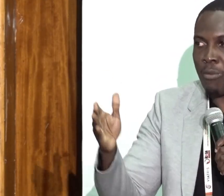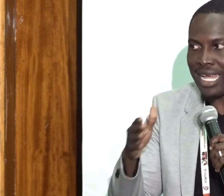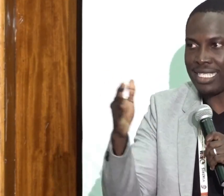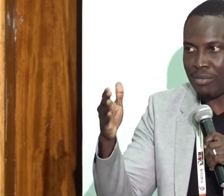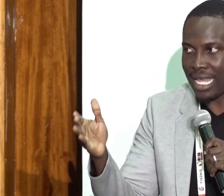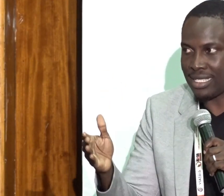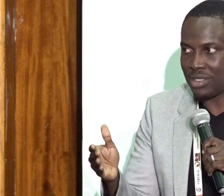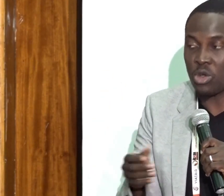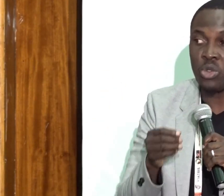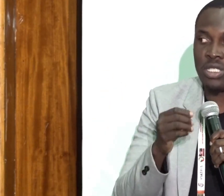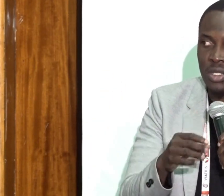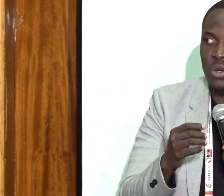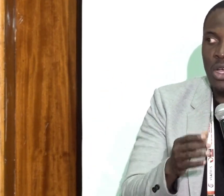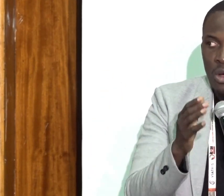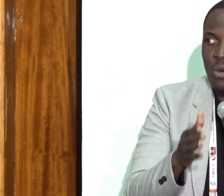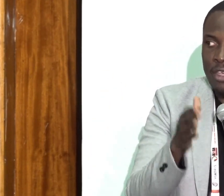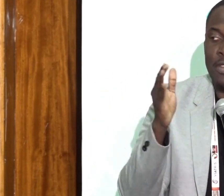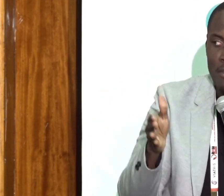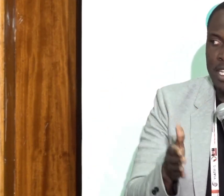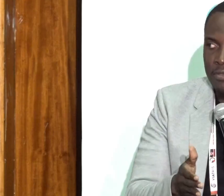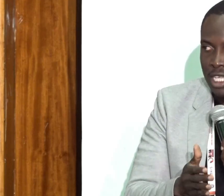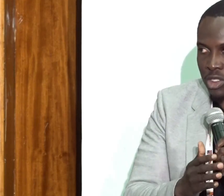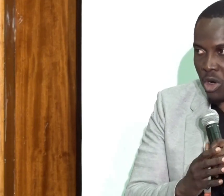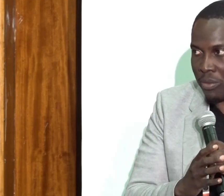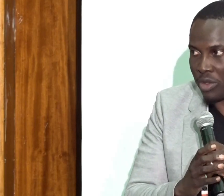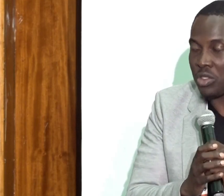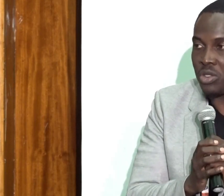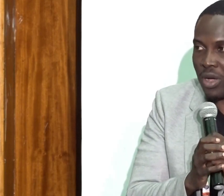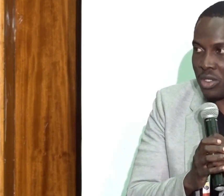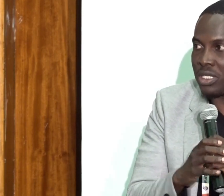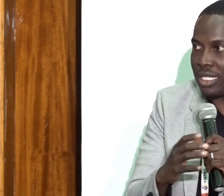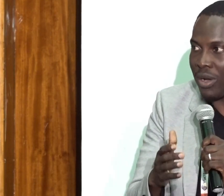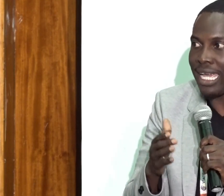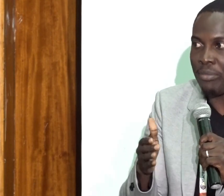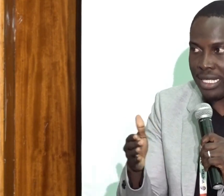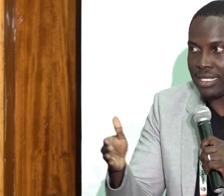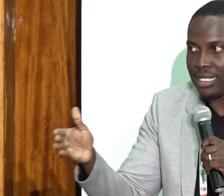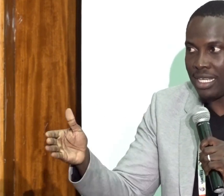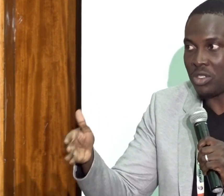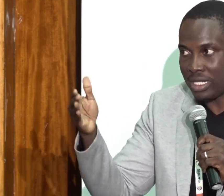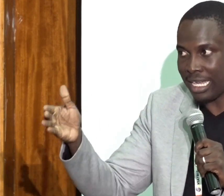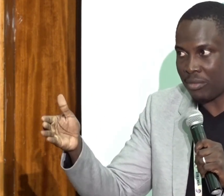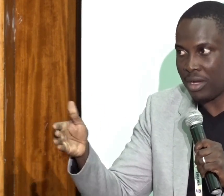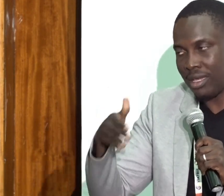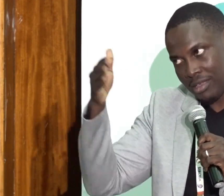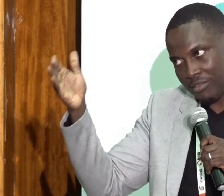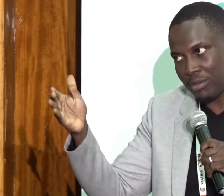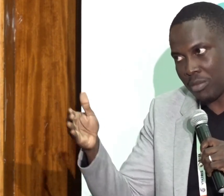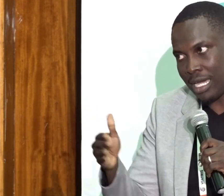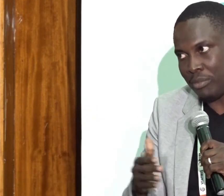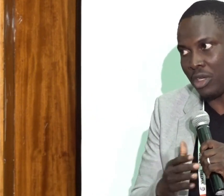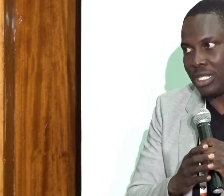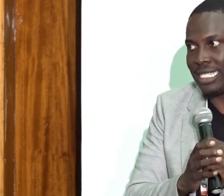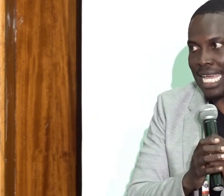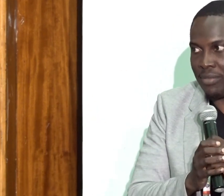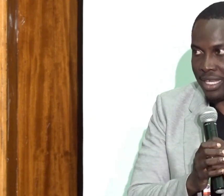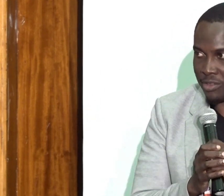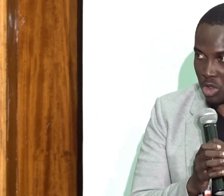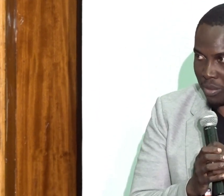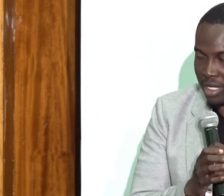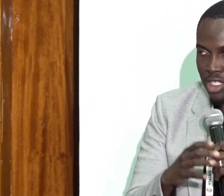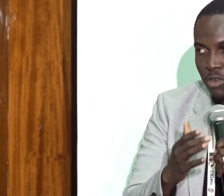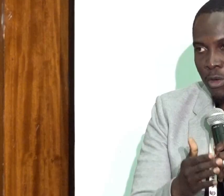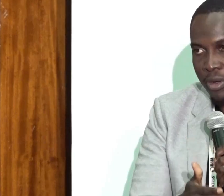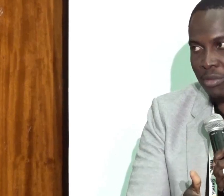goes for months and months. So you'll still, even if they stop, you still want to see what happens to them even beyond the time